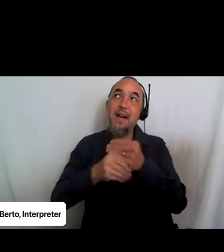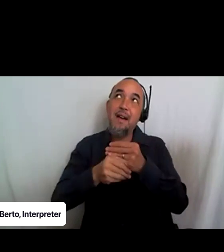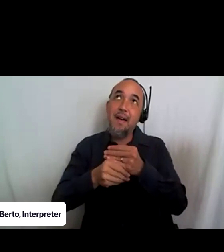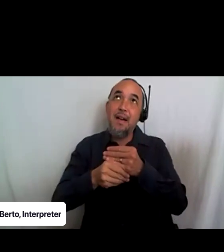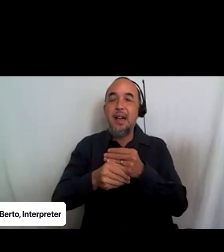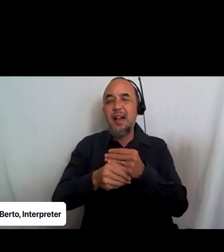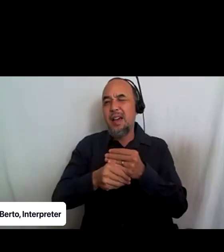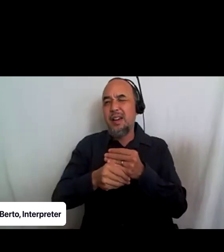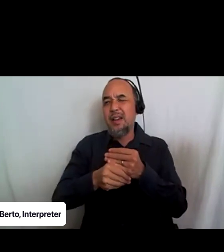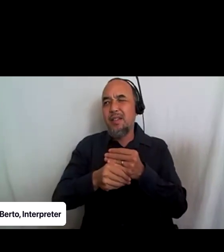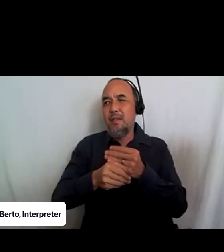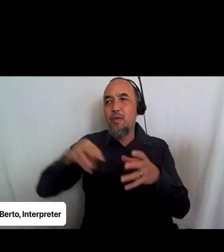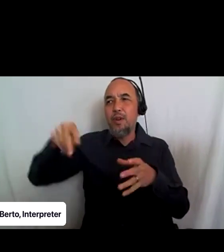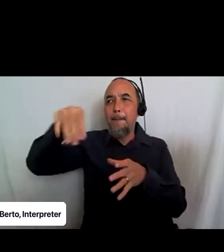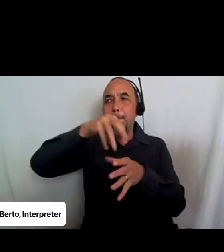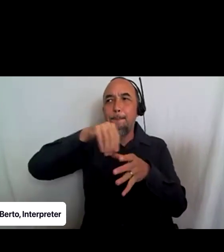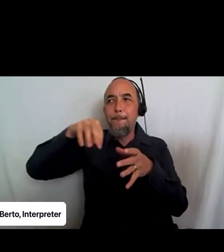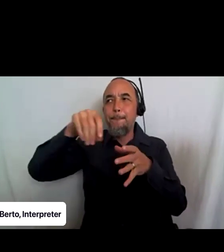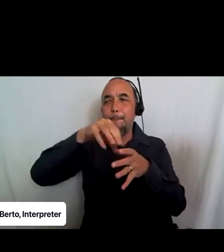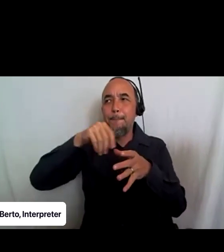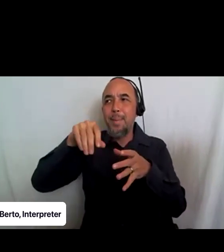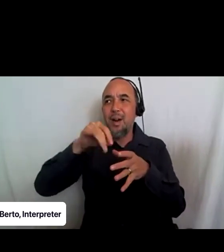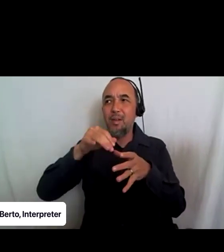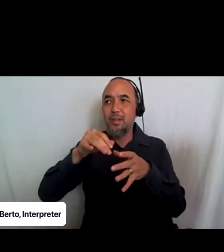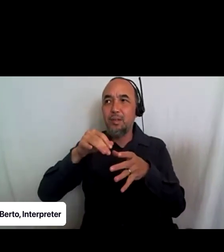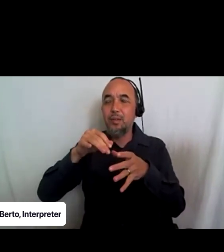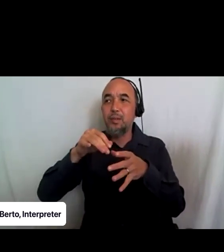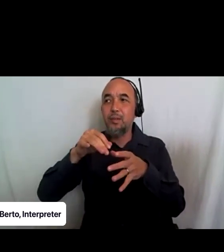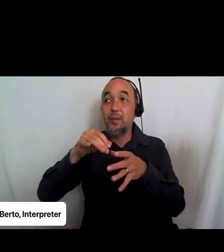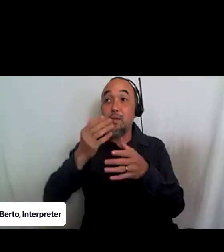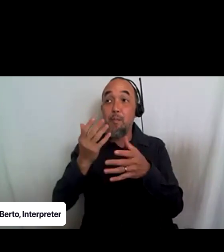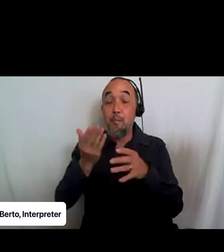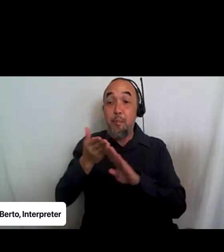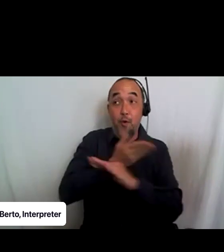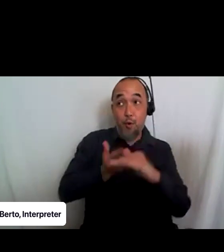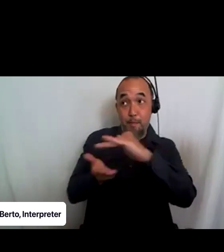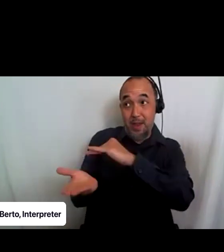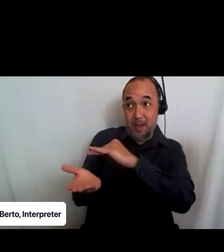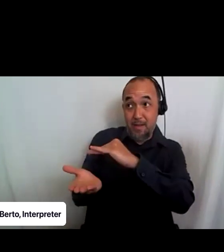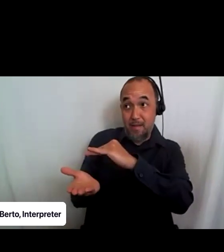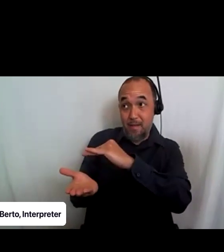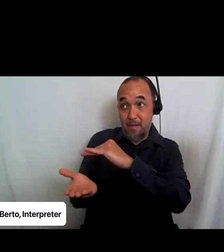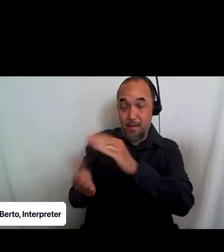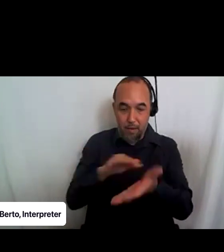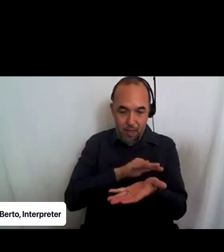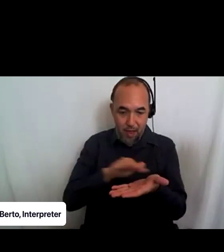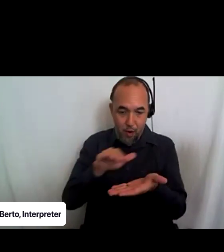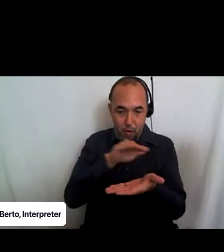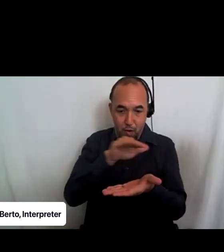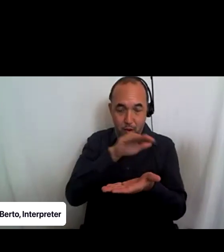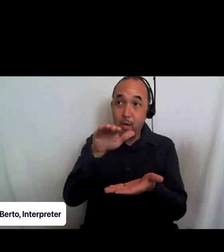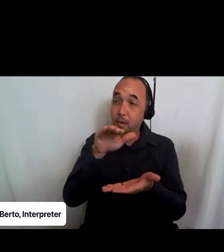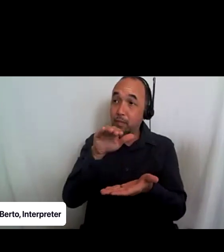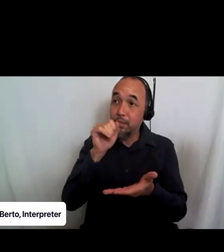the top once you've layered it in your baking tray, or layer it in your baking tray while you're layering your